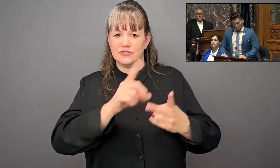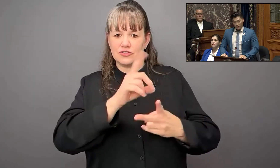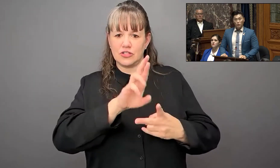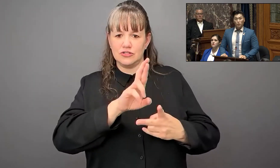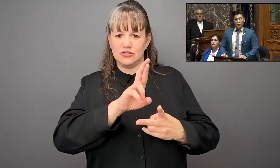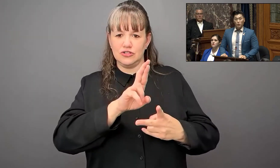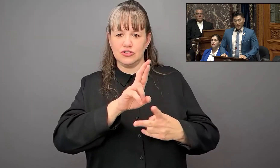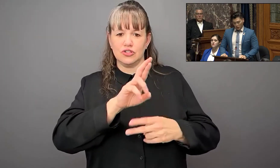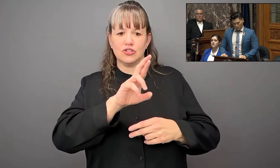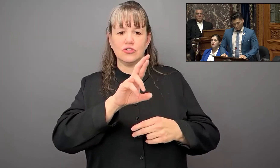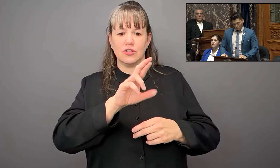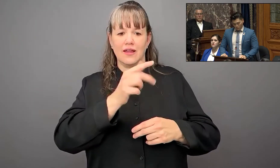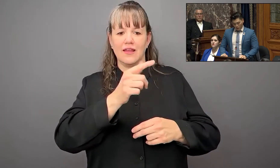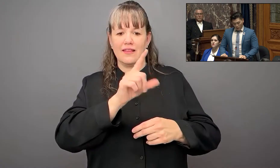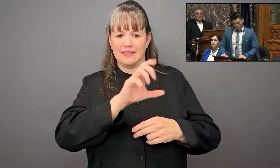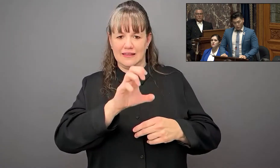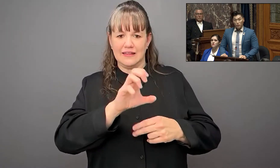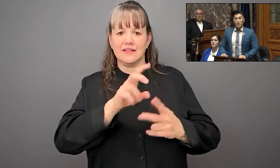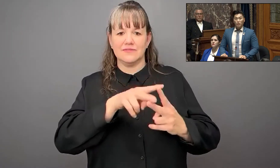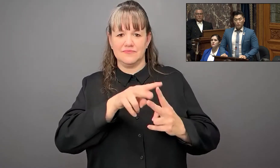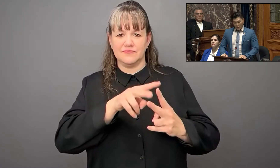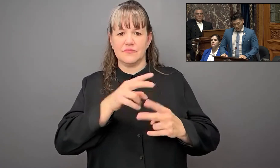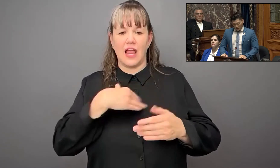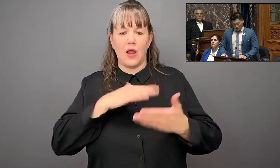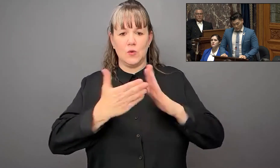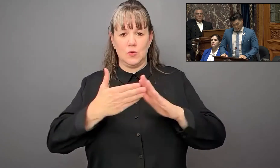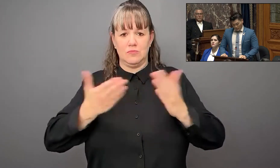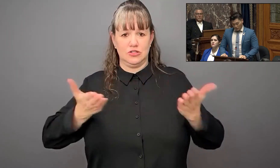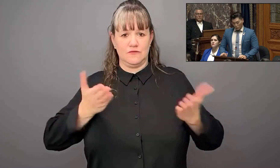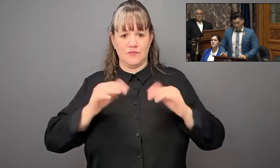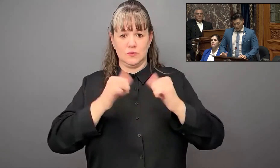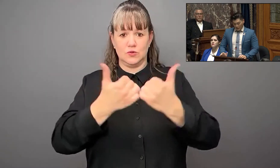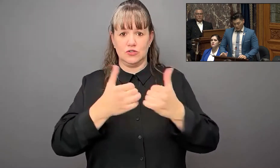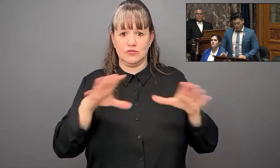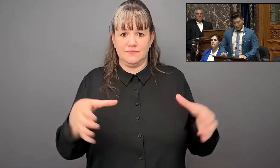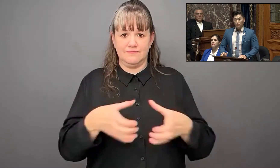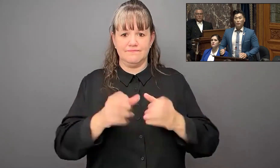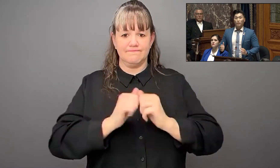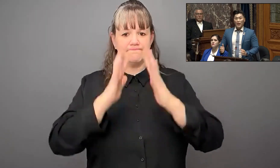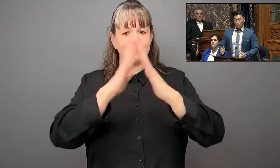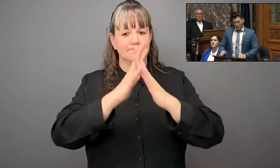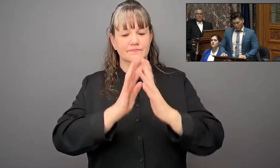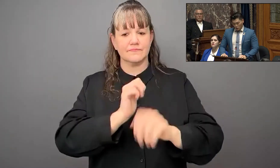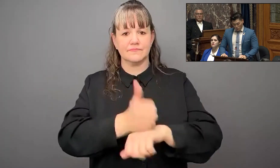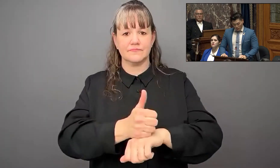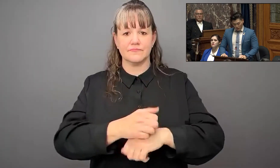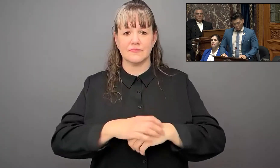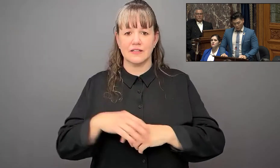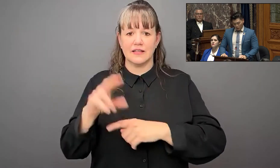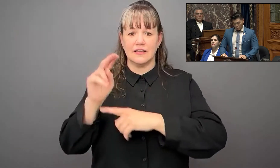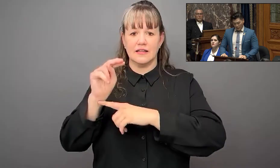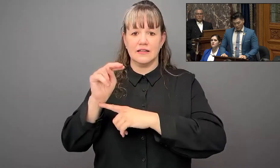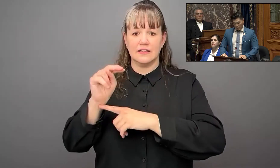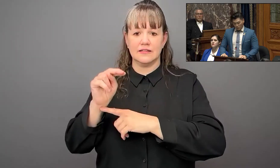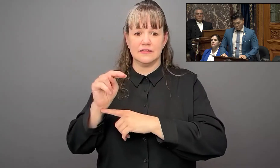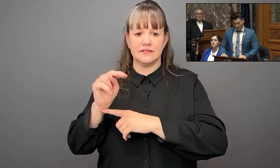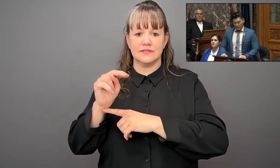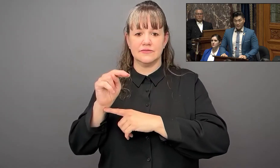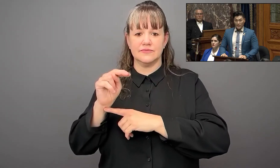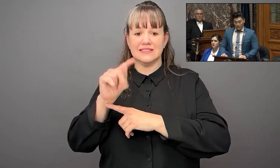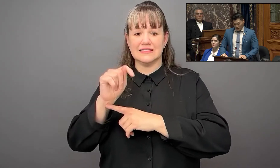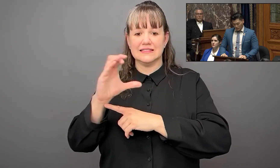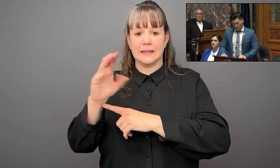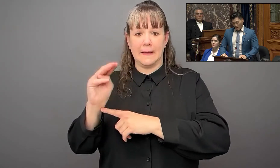Community Service Association. Traditional Chinese medicine, or TCM, has profoundly contributed to our society by